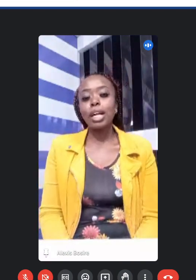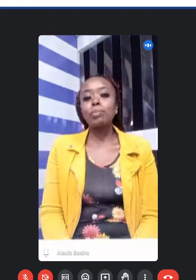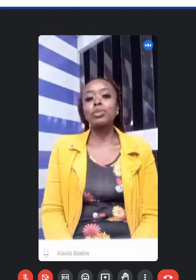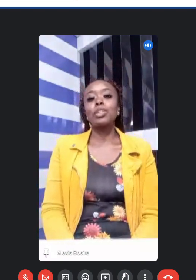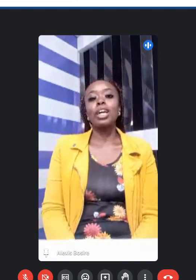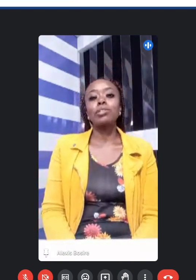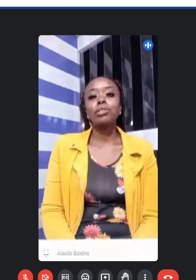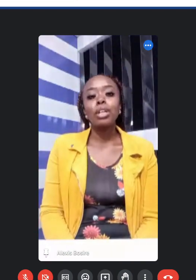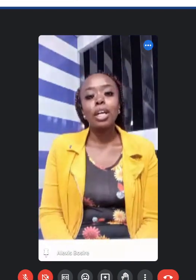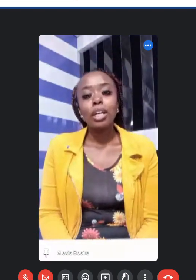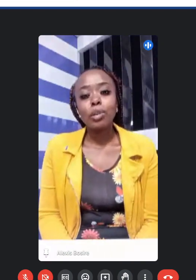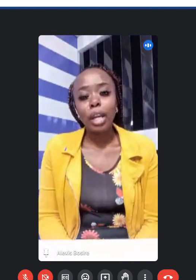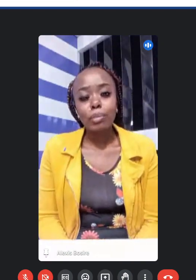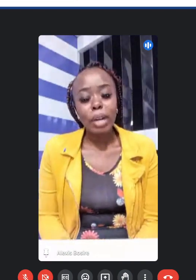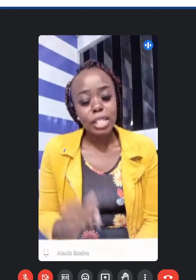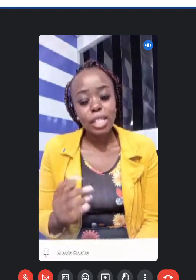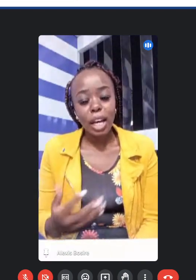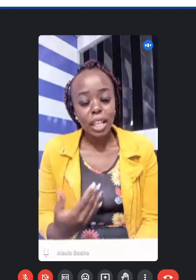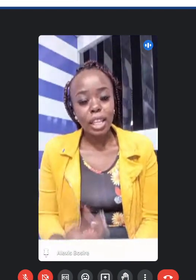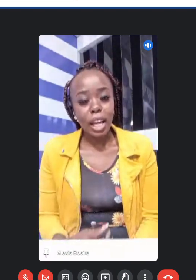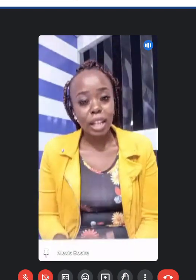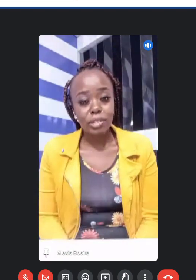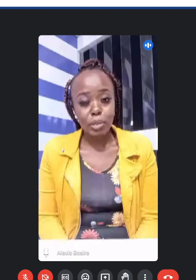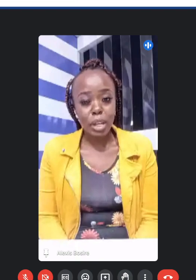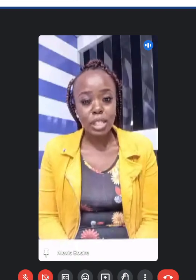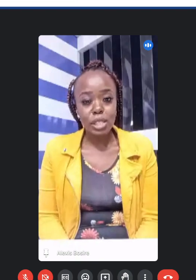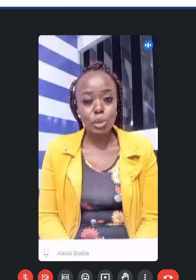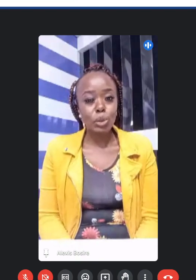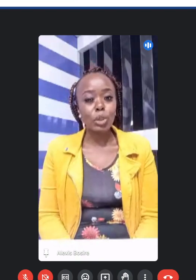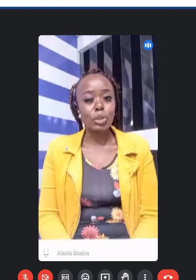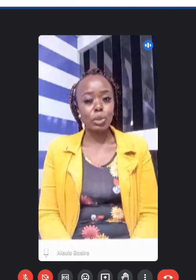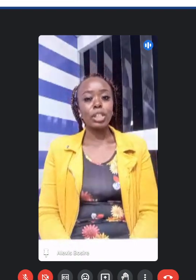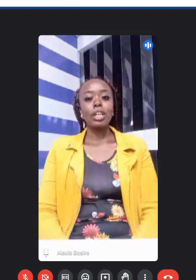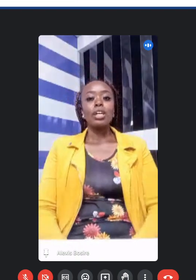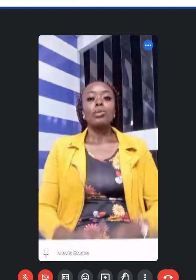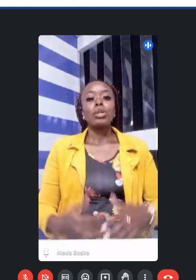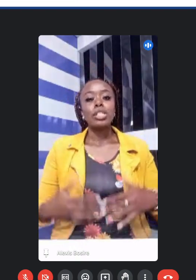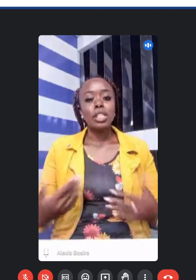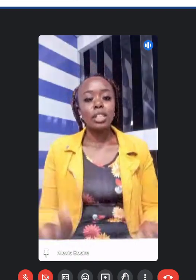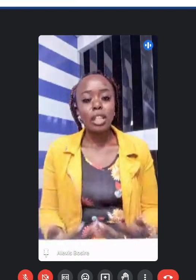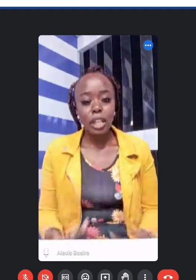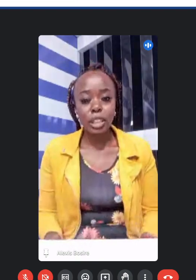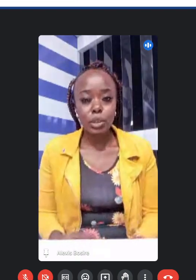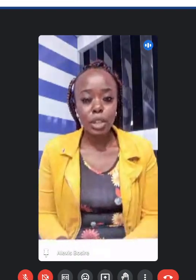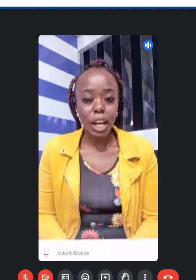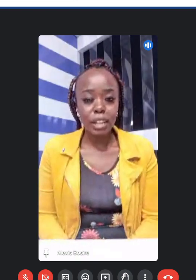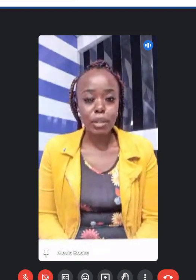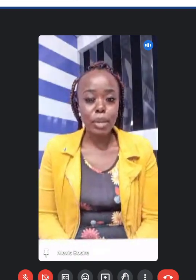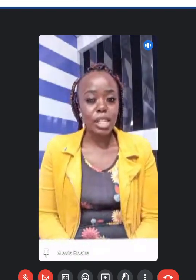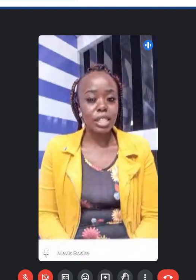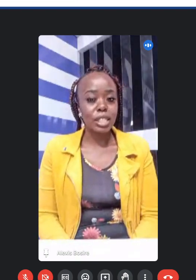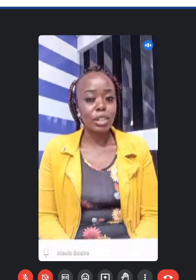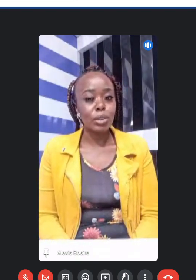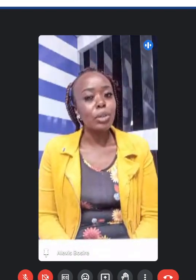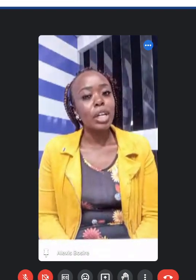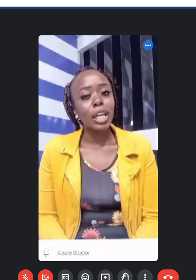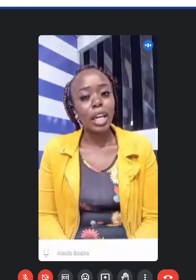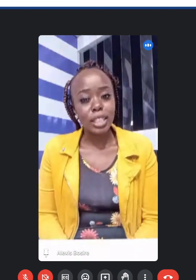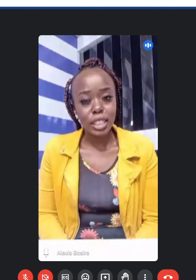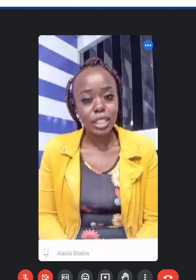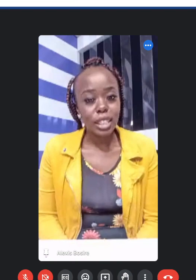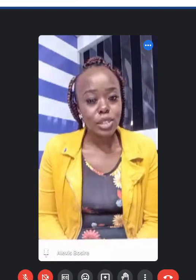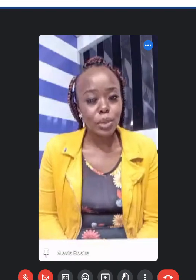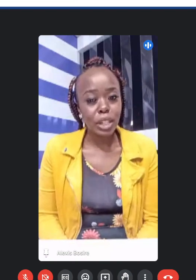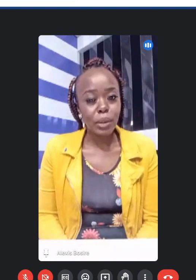our WhatsApp so that you can master the alphabets. So don't worry, we'll still redo the alphabets until you